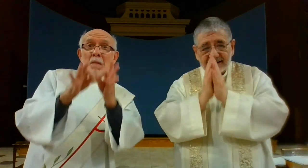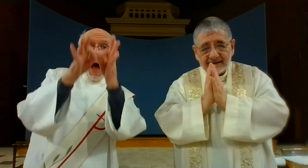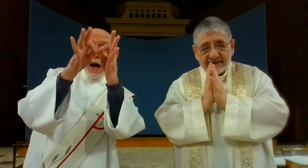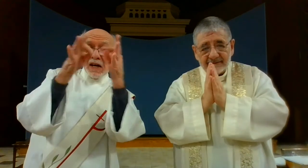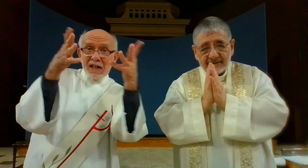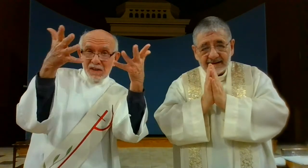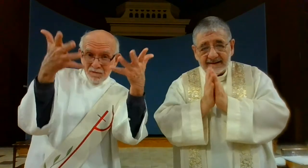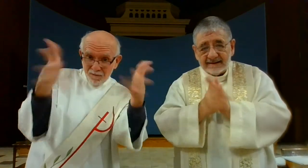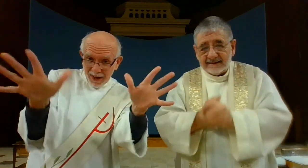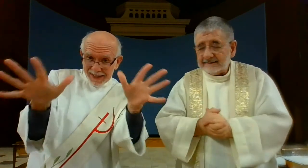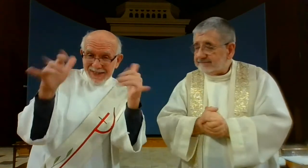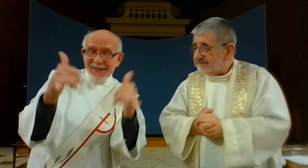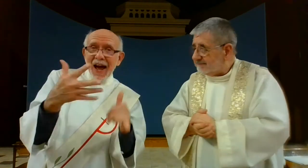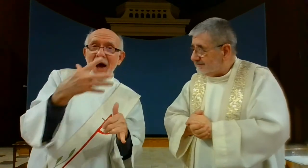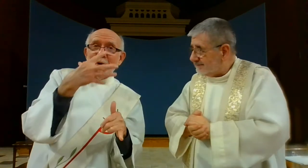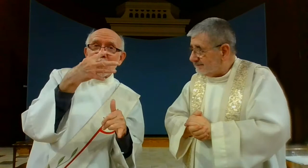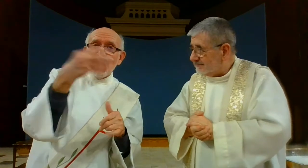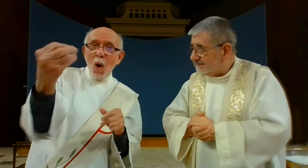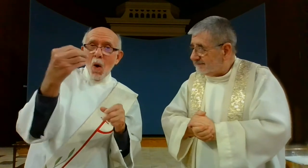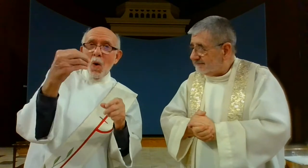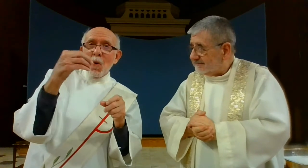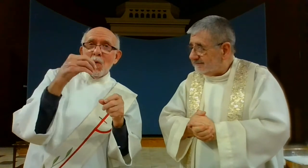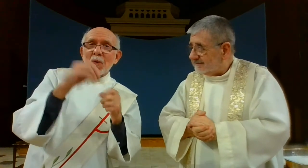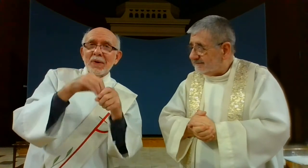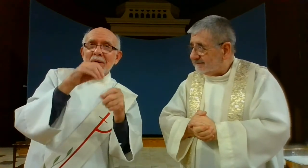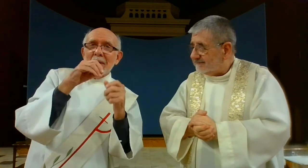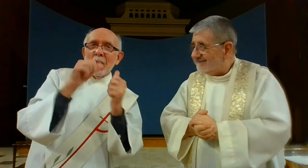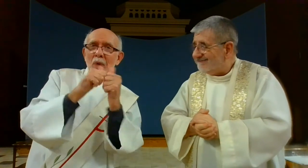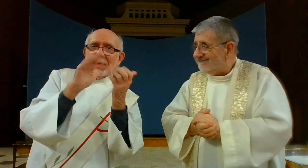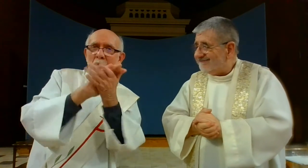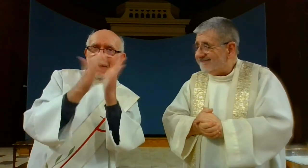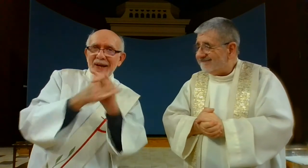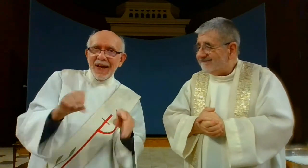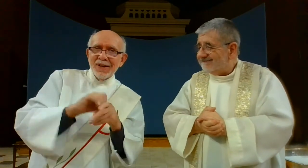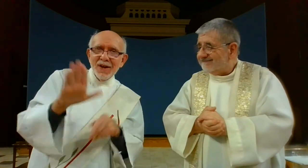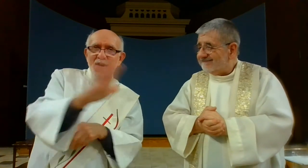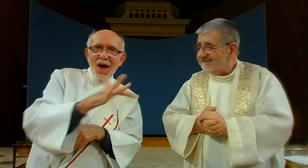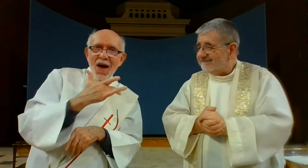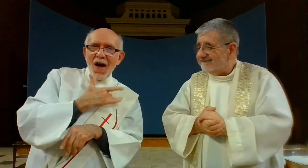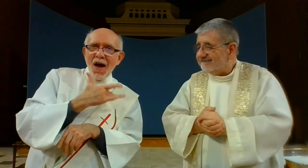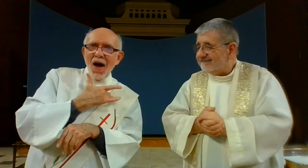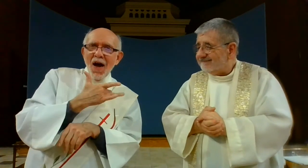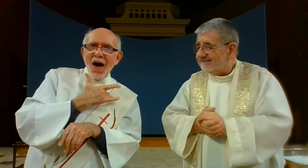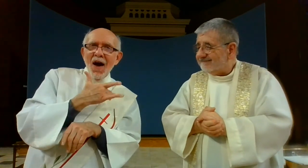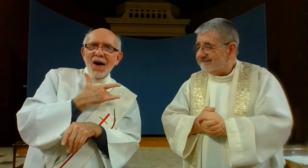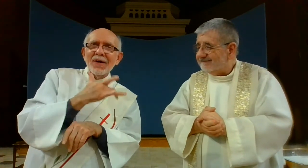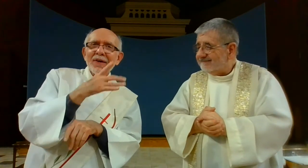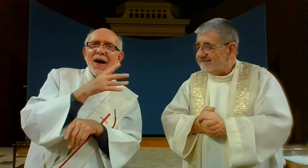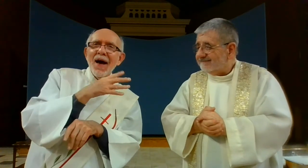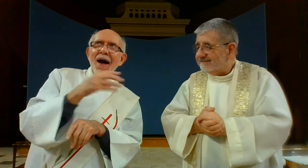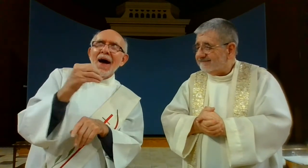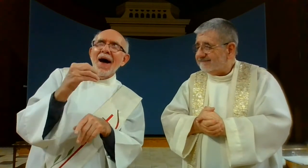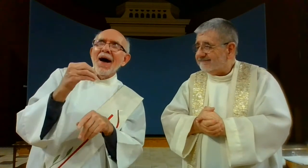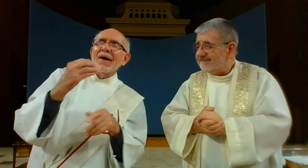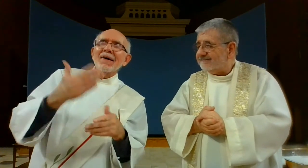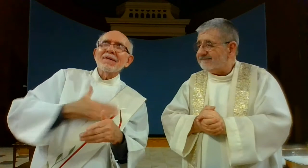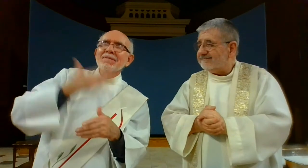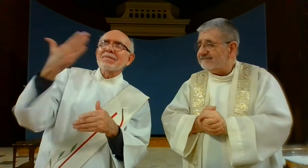Amen. The Mass has ended. Go now with peace in your heart and